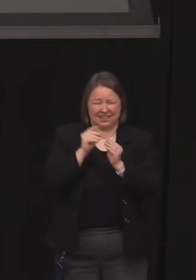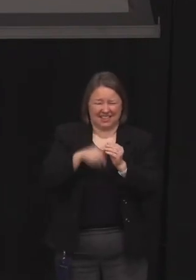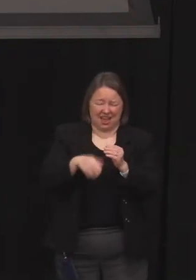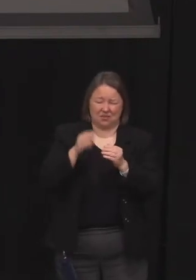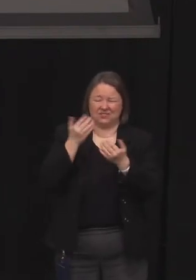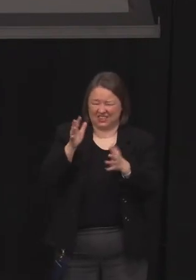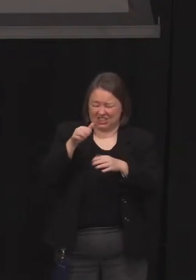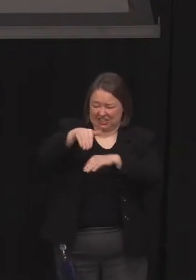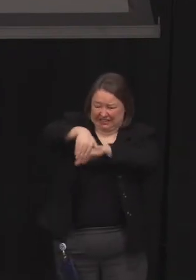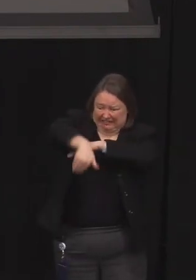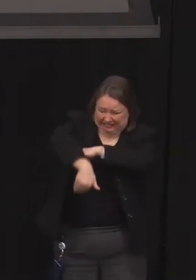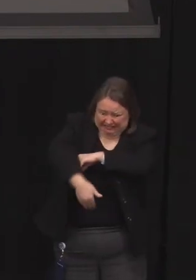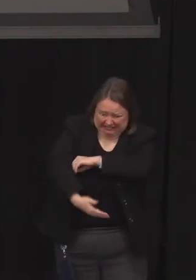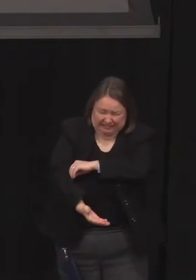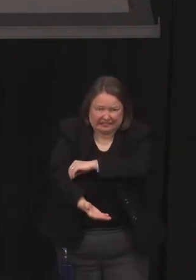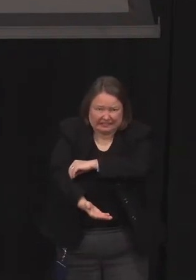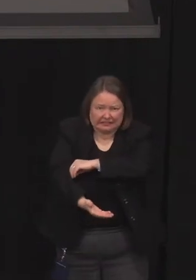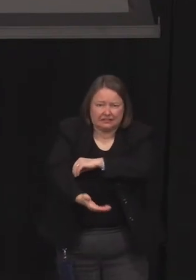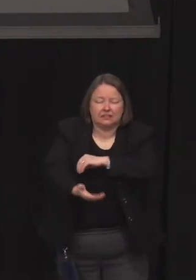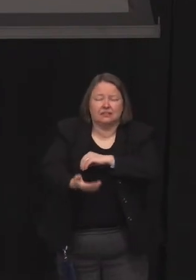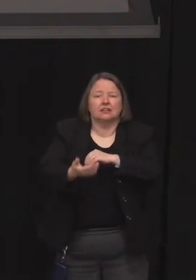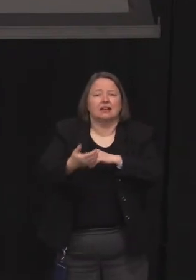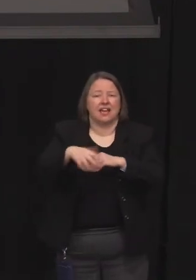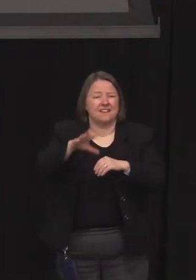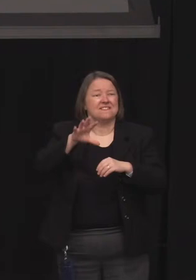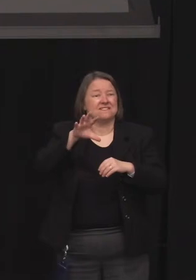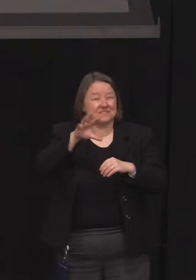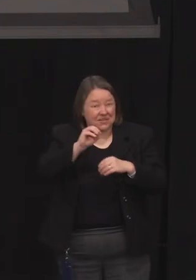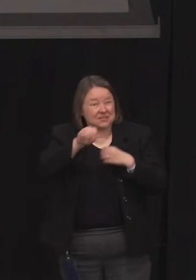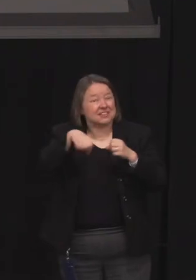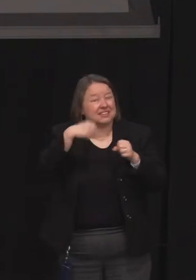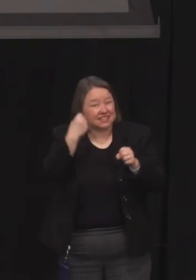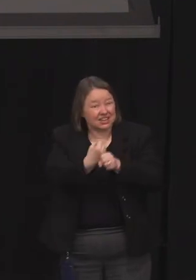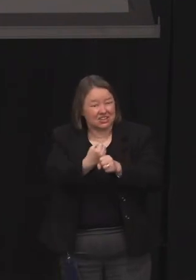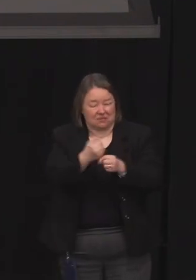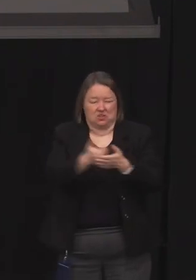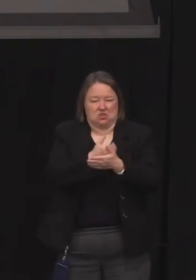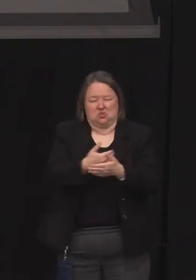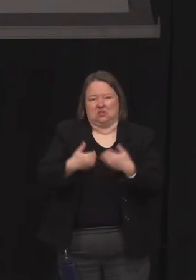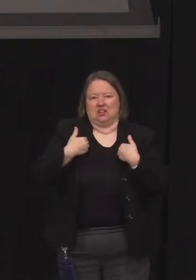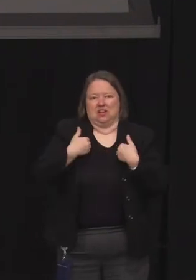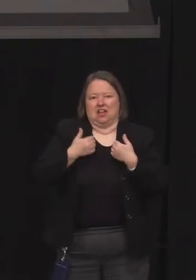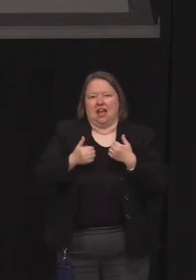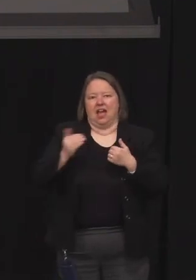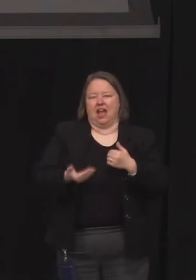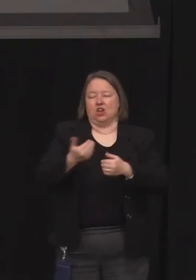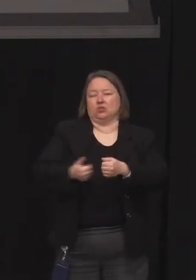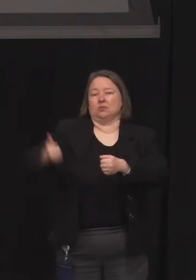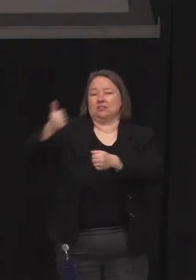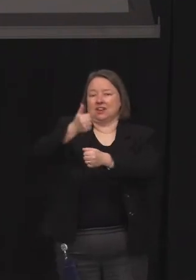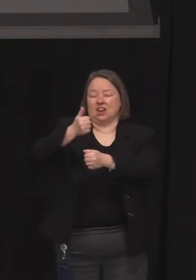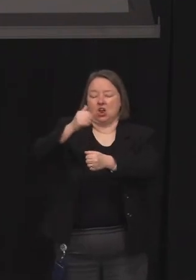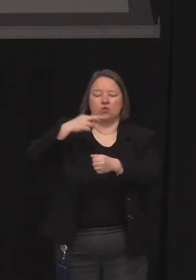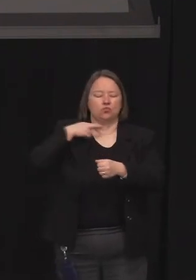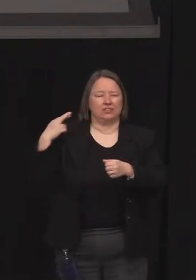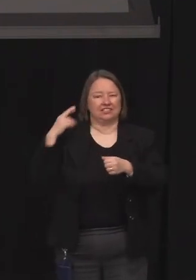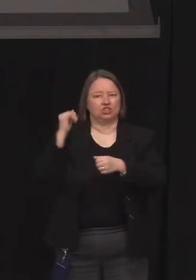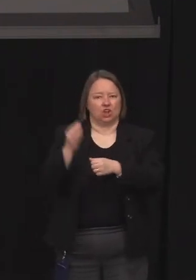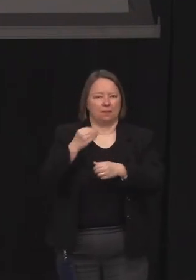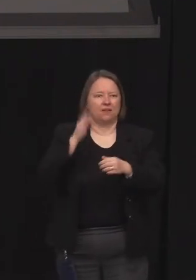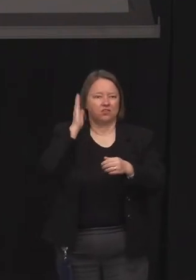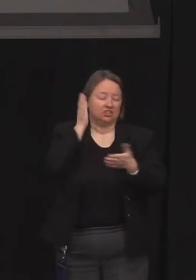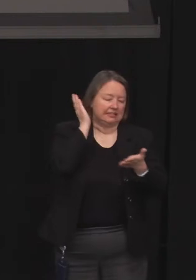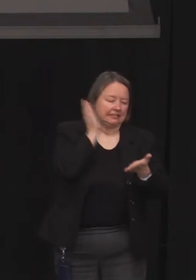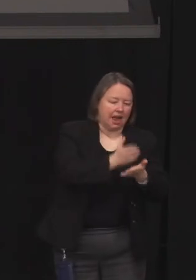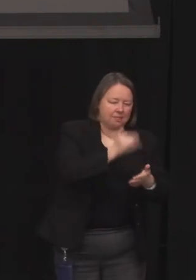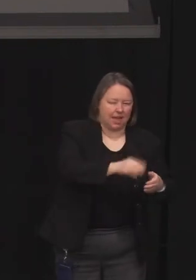morning, and 50 years after a young, newly hired superintendent of schools risked his job and his future to stop a